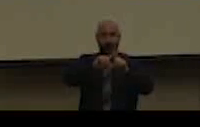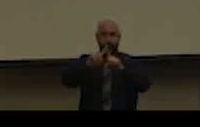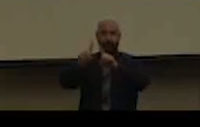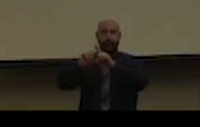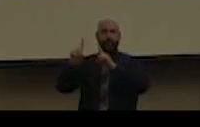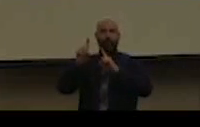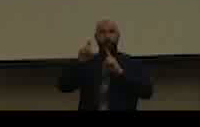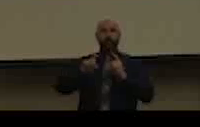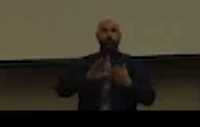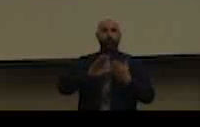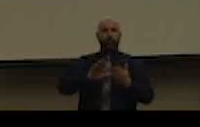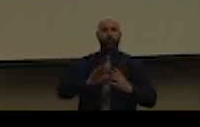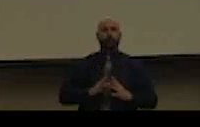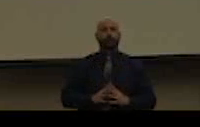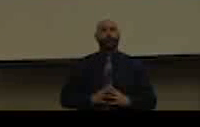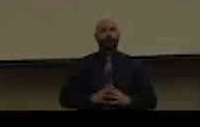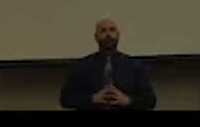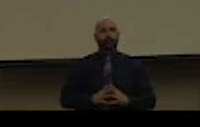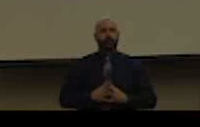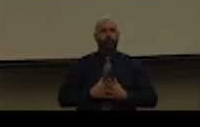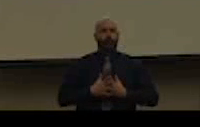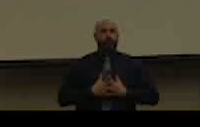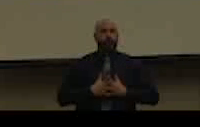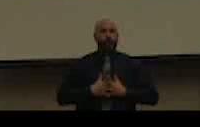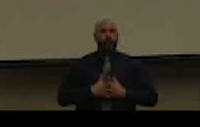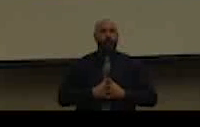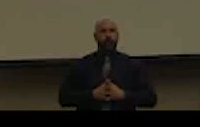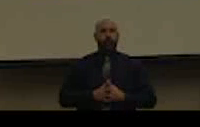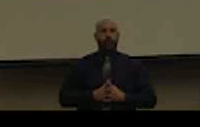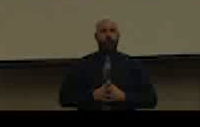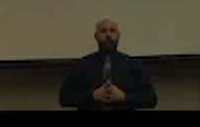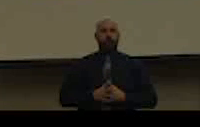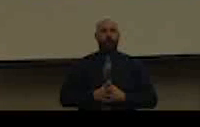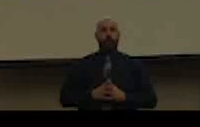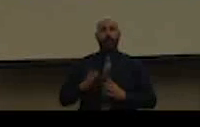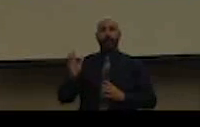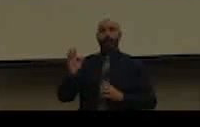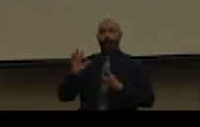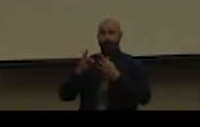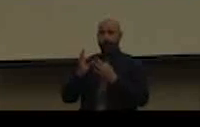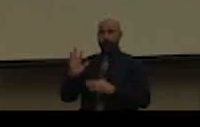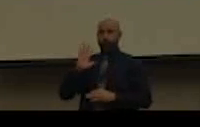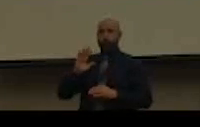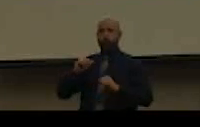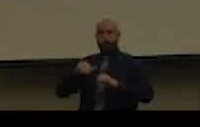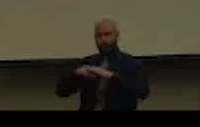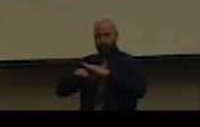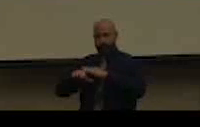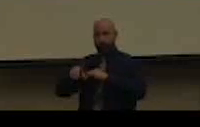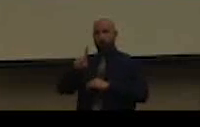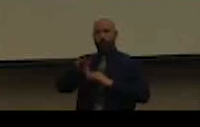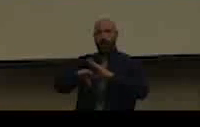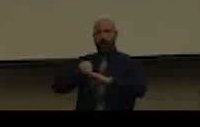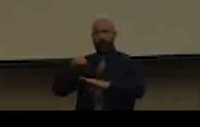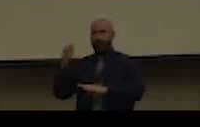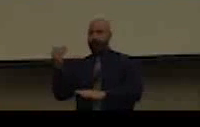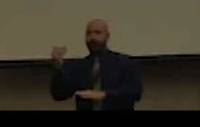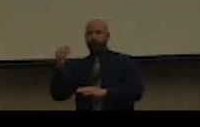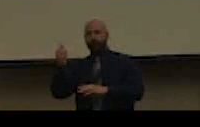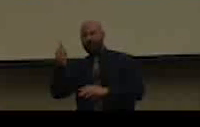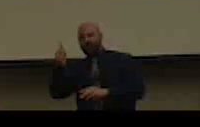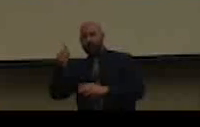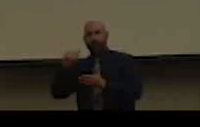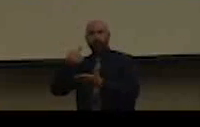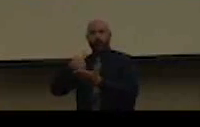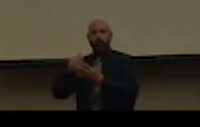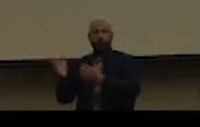we've moved from families being able to access roughly 1 in 10 centers or 1 in 15 centers to about 1 in 4 centers.